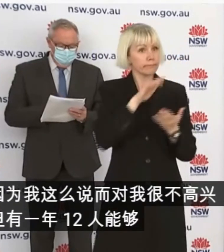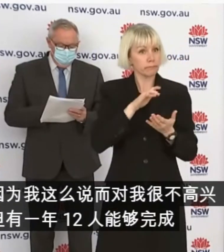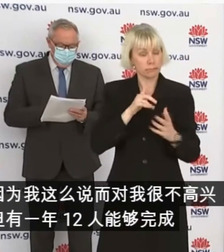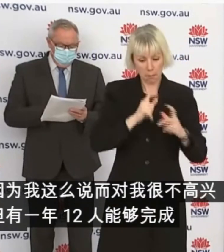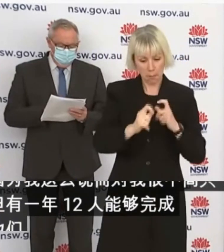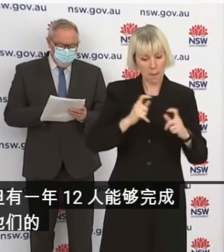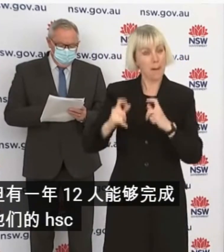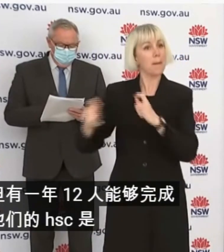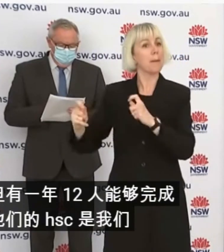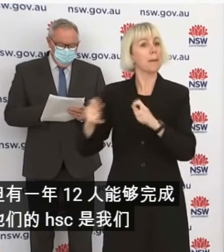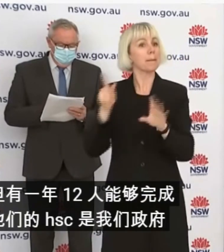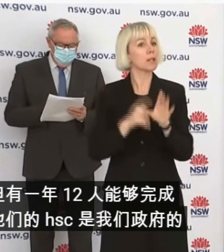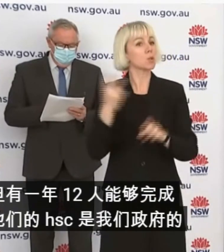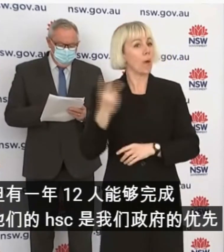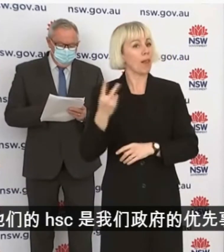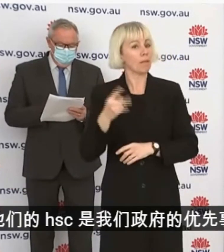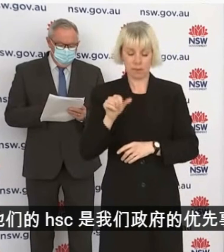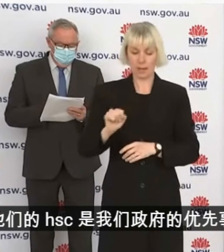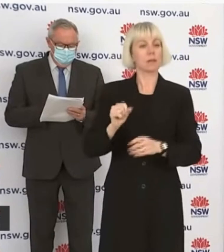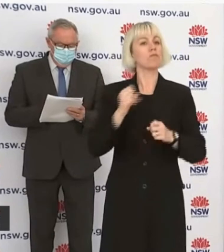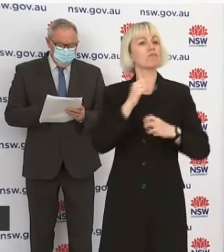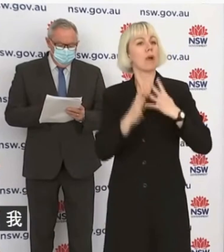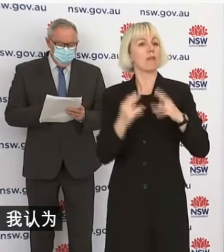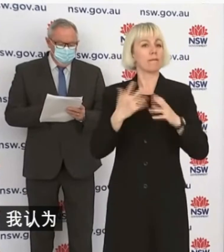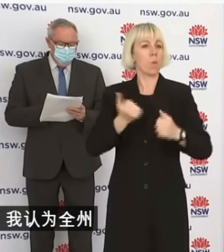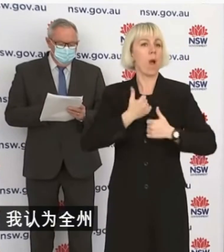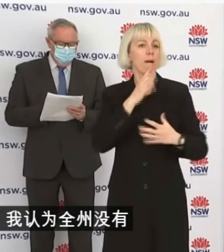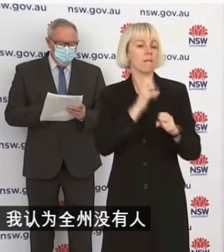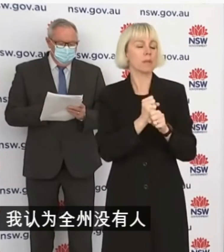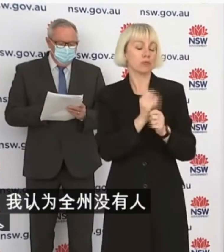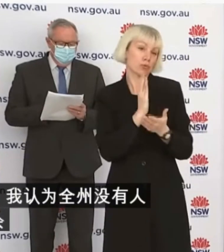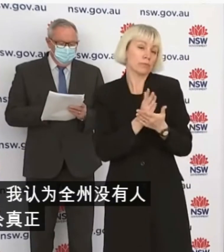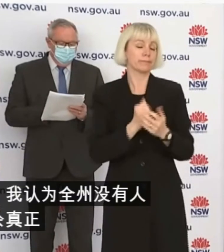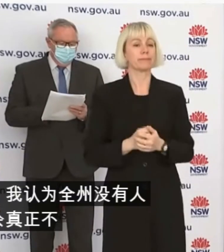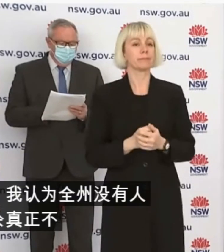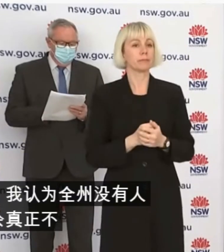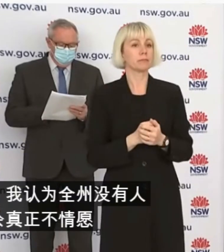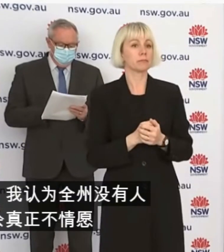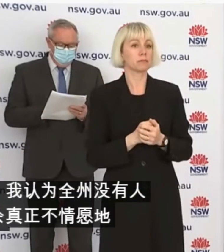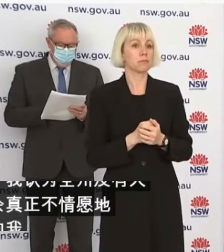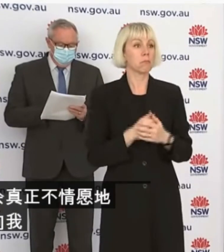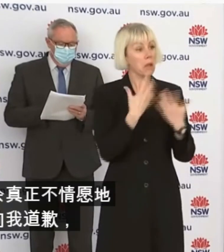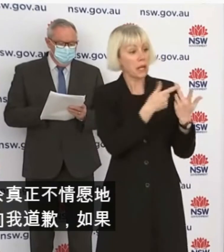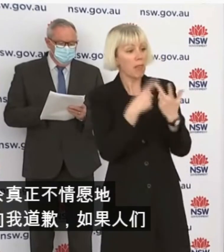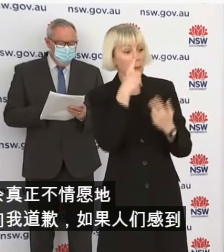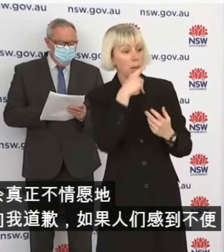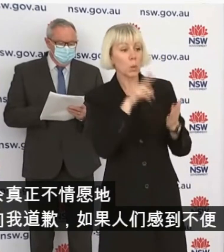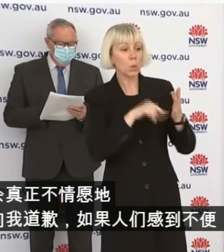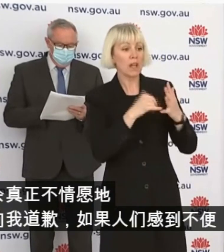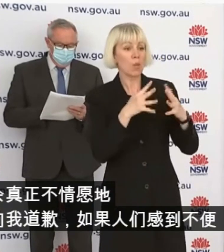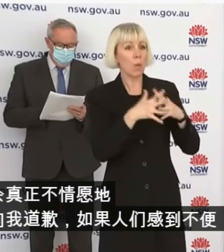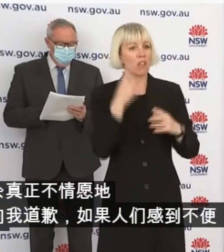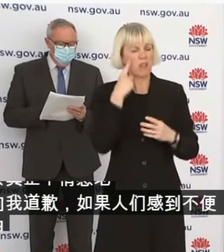12 be able to complete their HSC is a priority for our government. And I don't think anybody across the state would genuinely begrudge that. I apologise if people